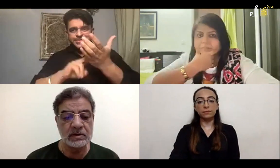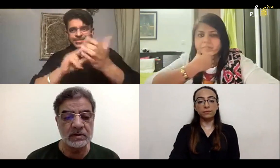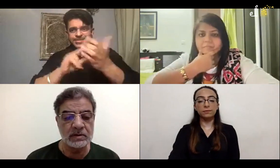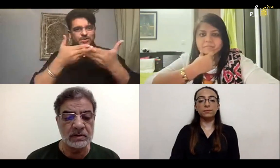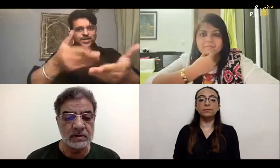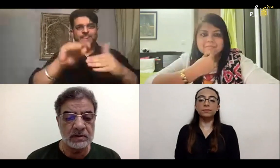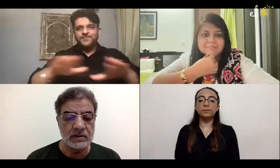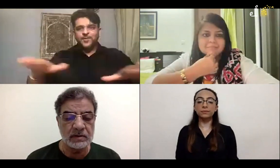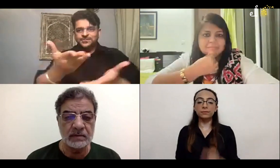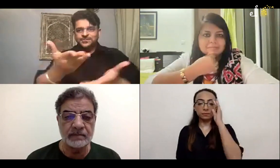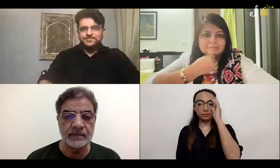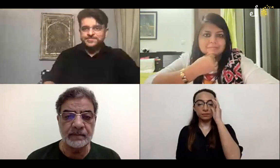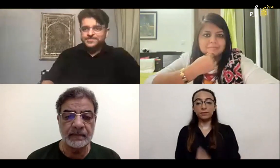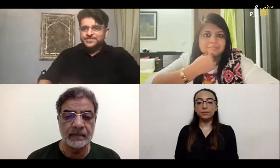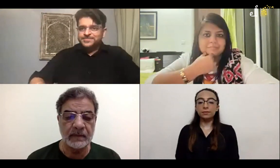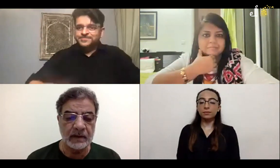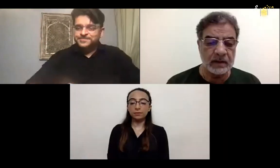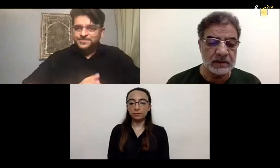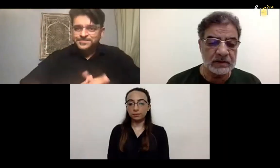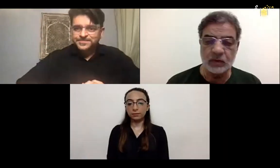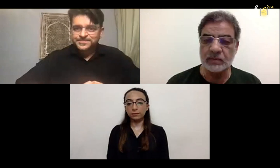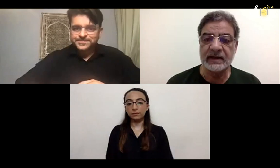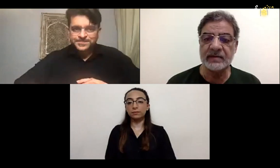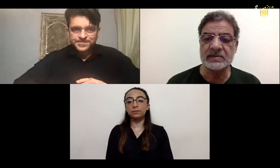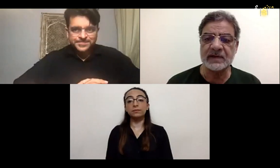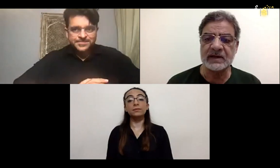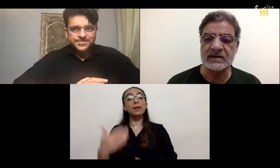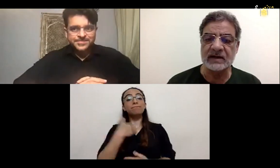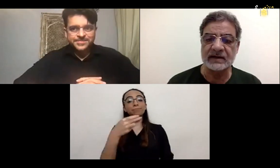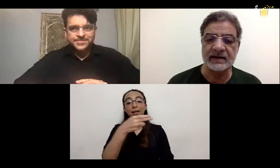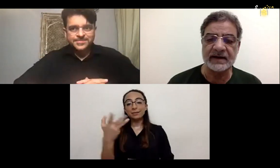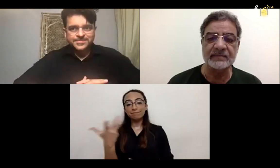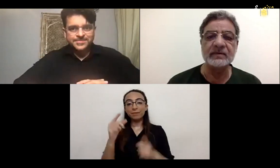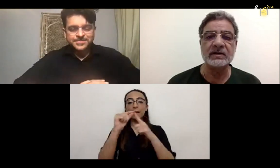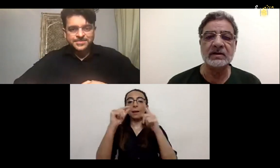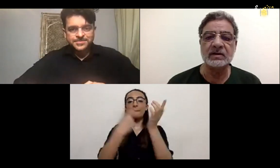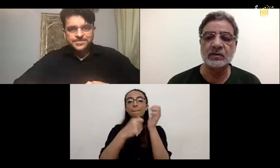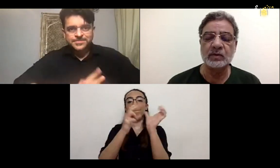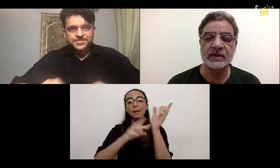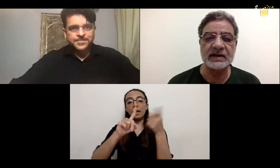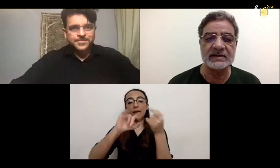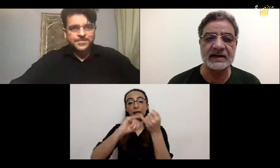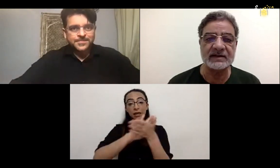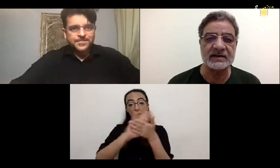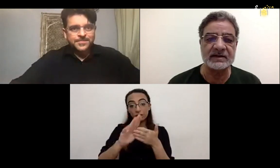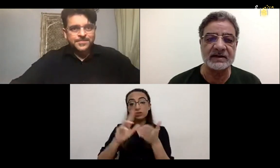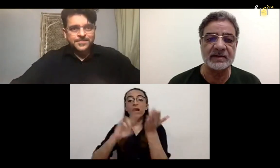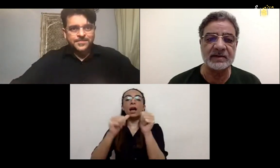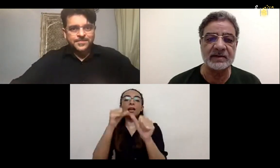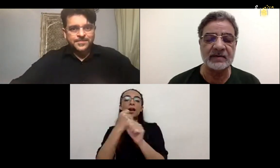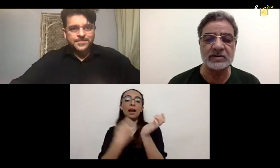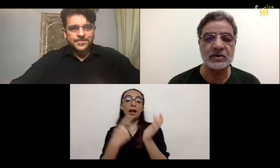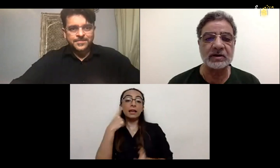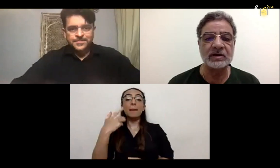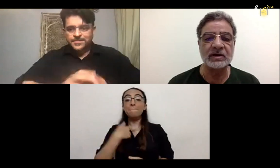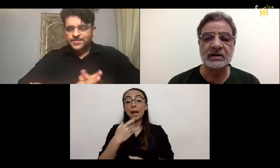Yes. Welcome, Mr. Pranesh. Go ahead. The floor is all yours. So my name is Pranesh Nagri, and I'm working as a director at Enable India.